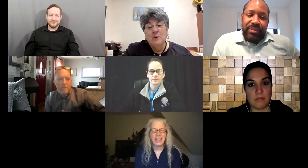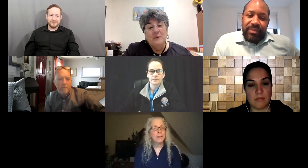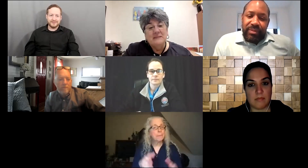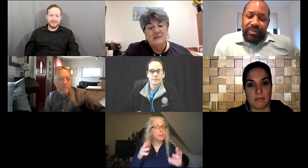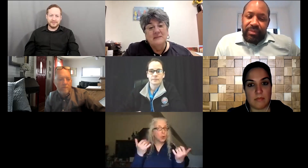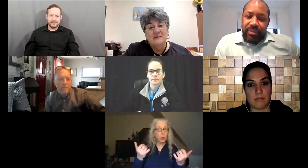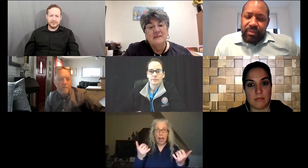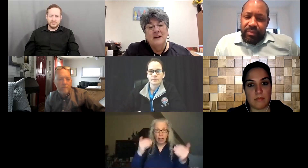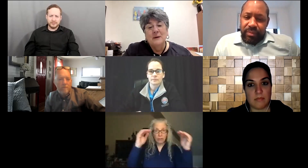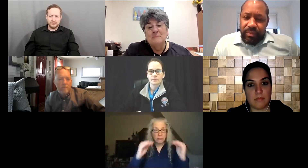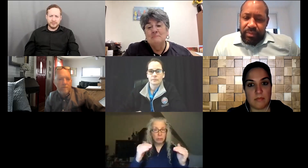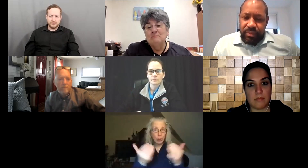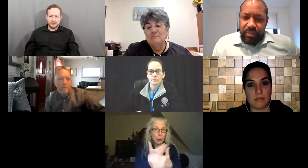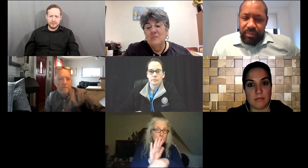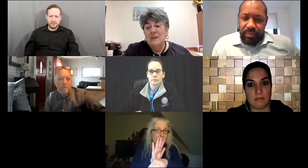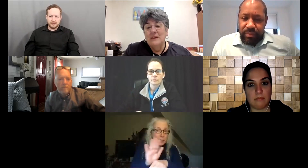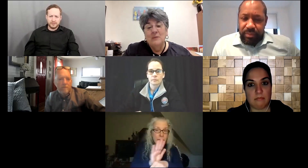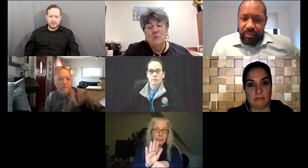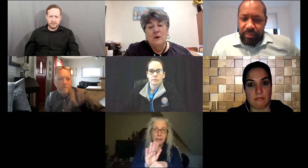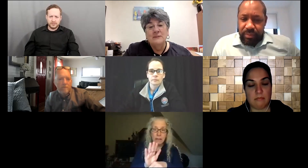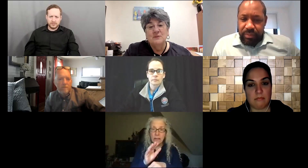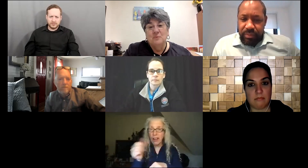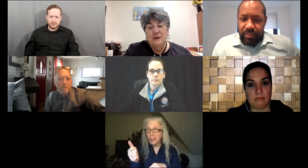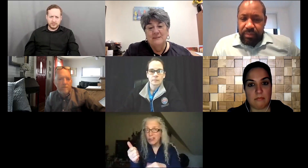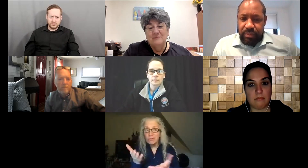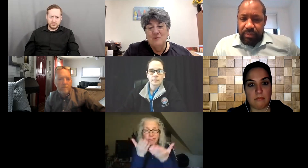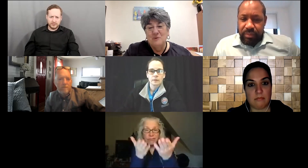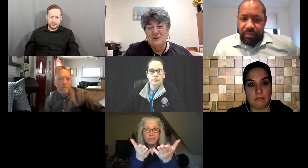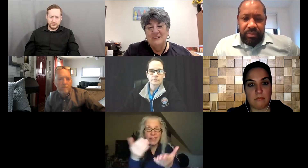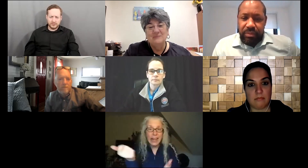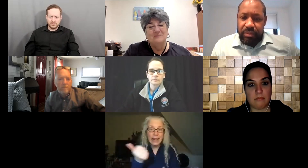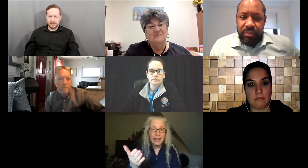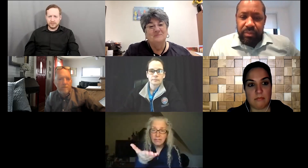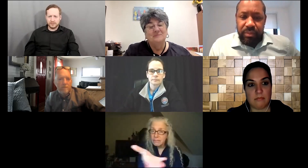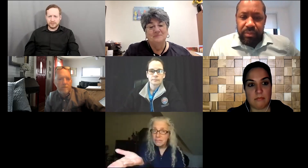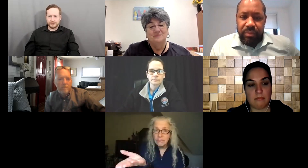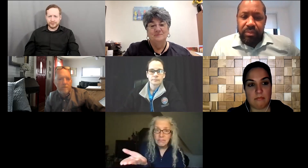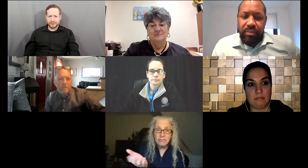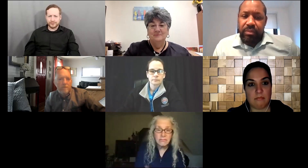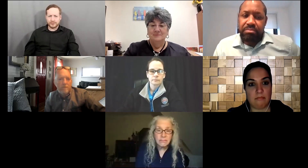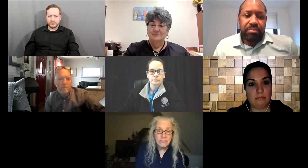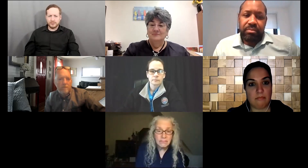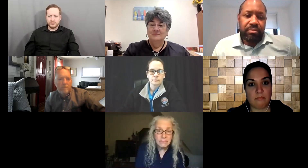any new business that anyone wants to bring forward?